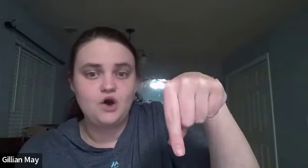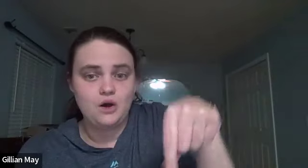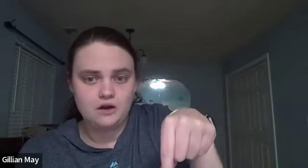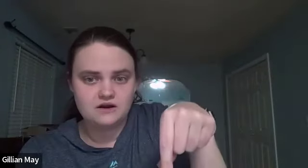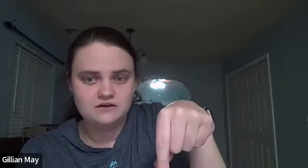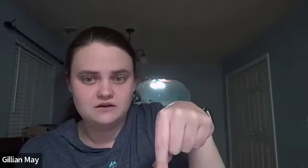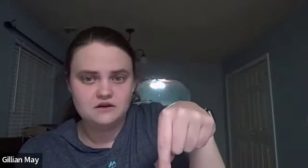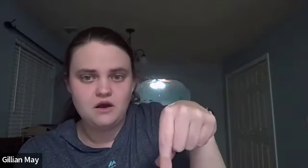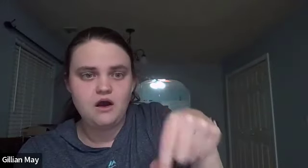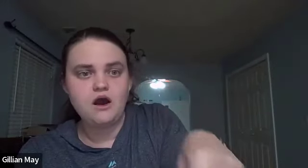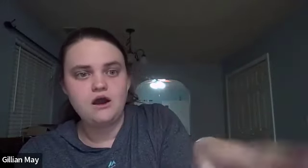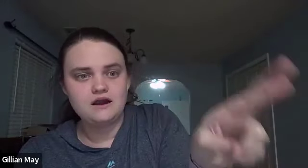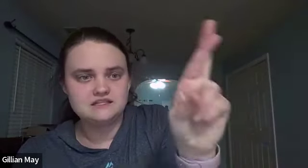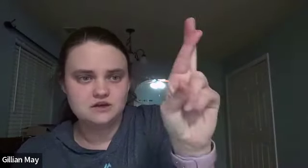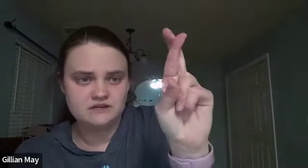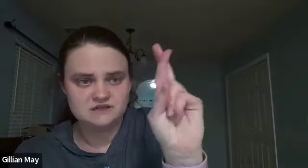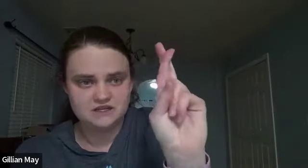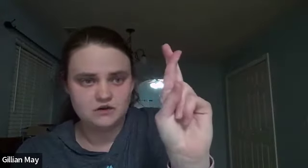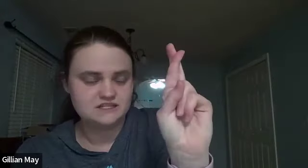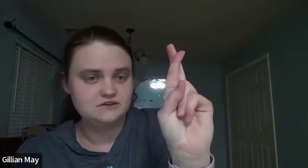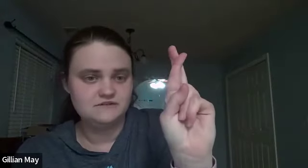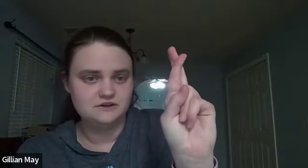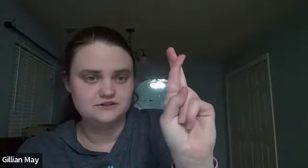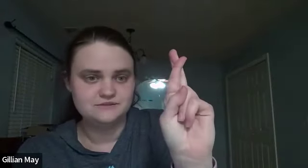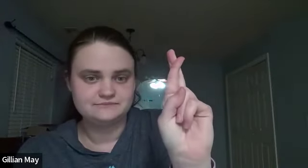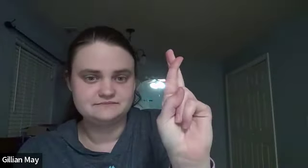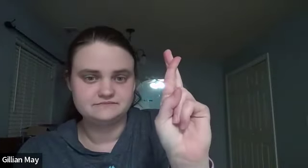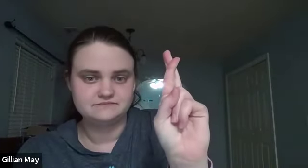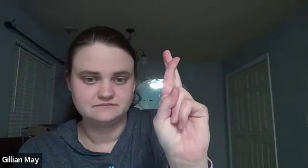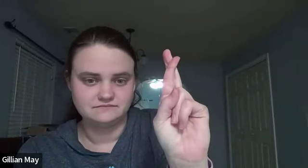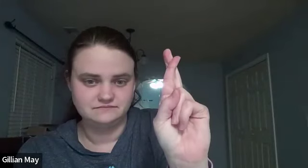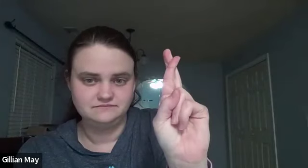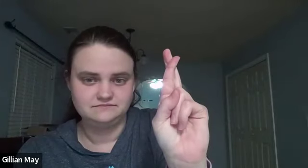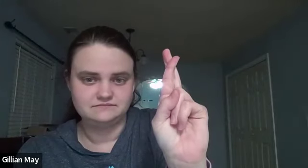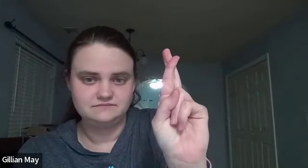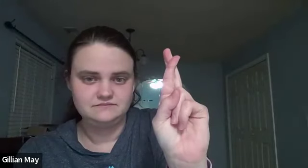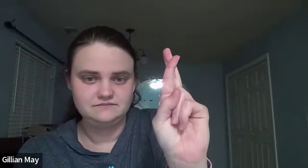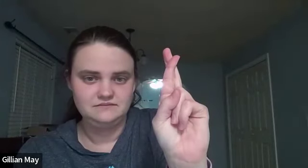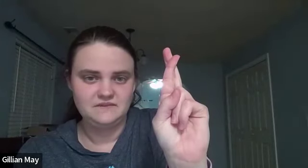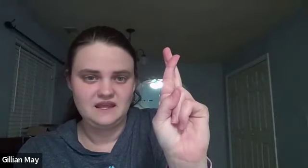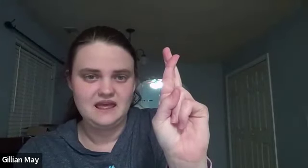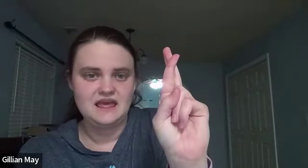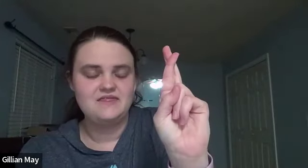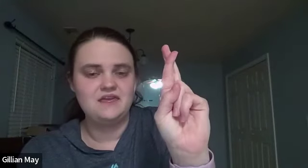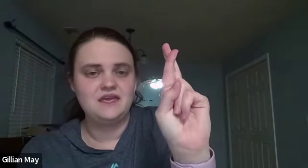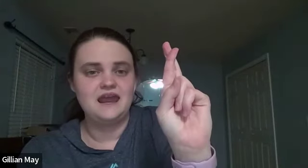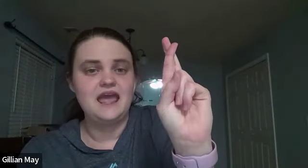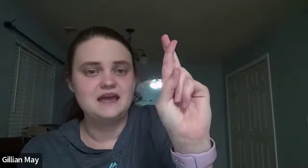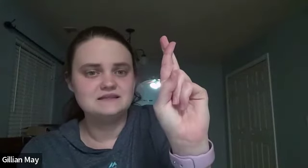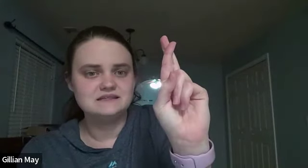R. R is going to be crossing your fingers. And then S is